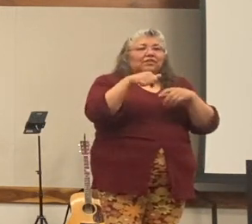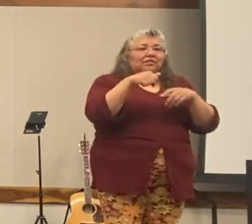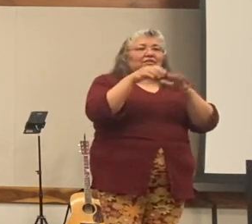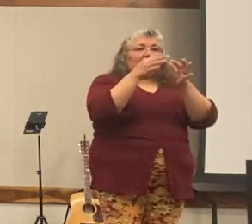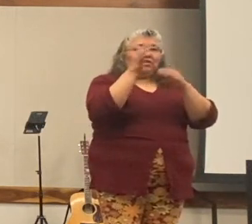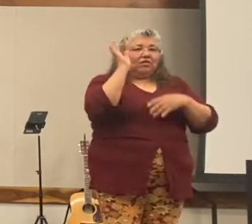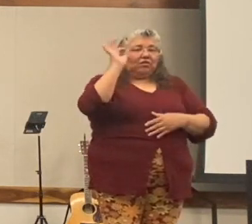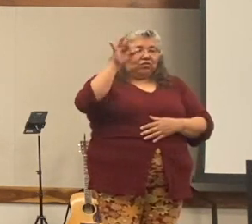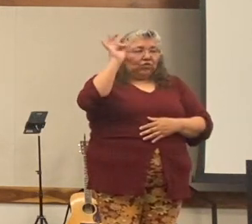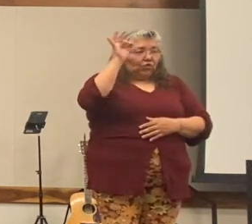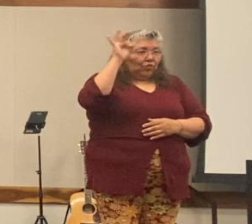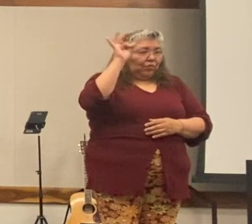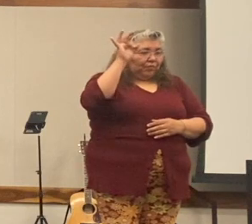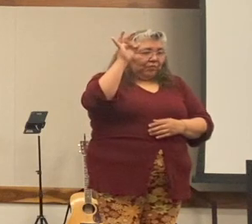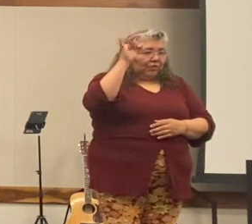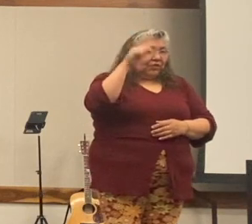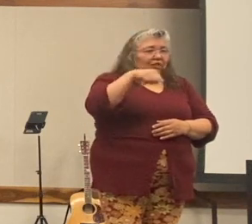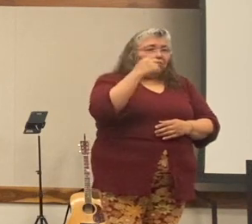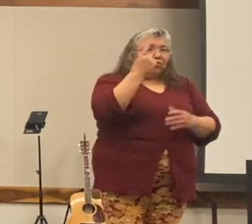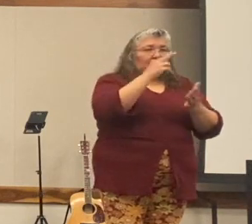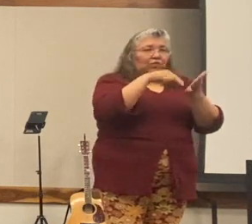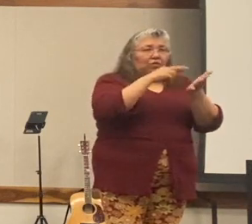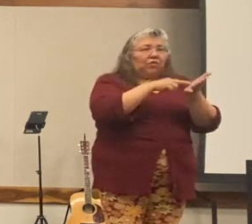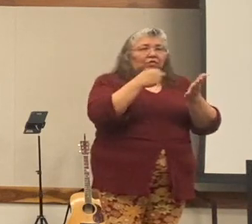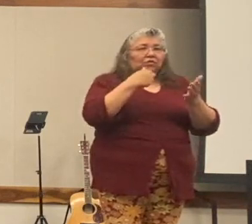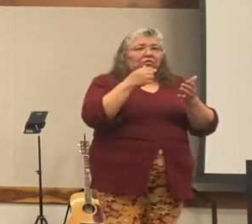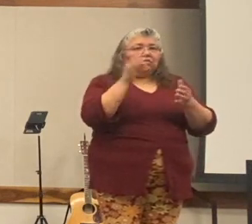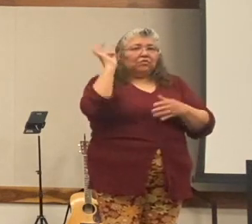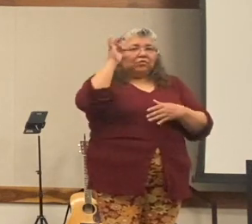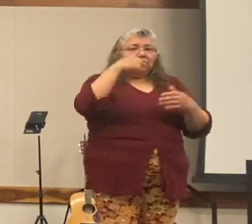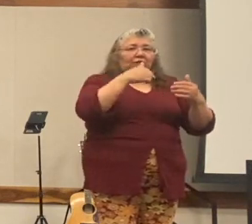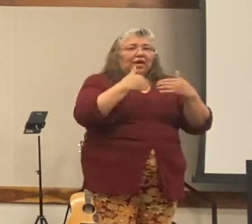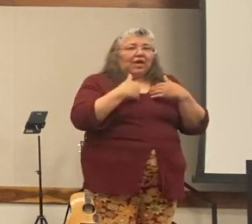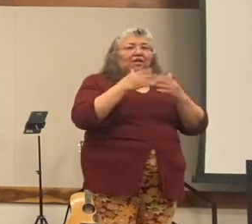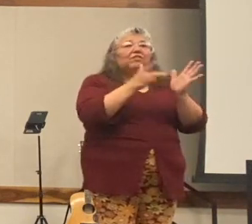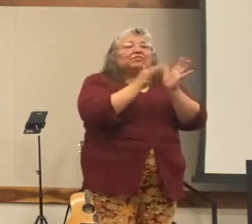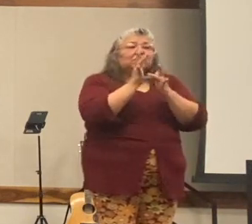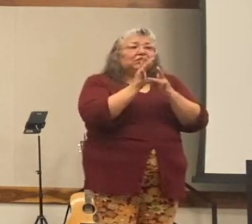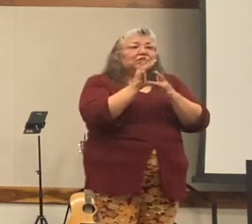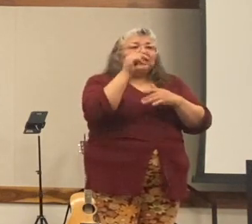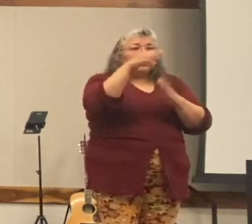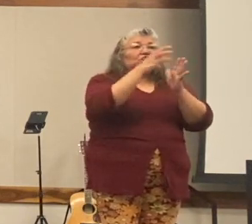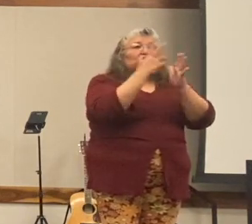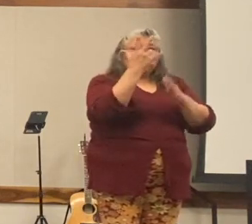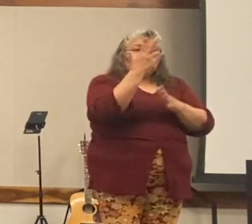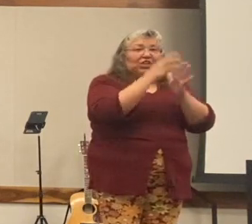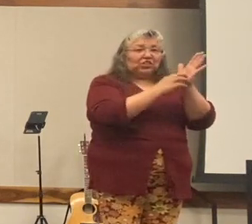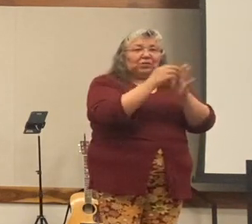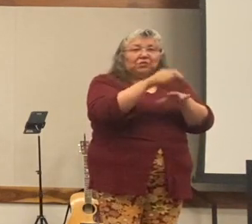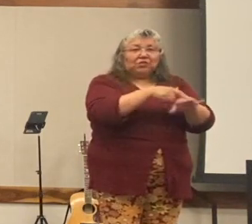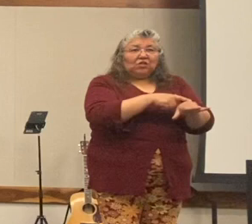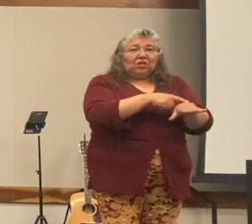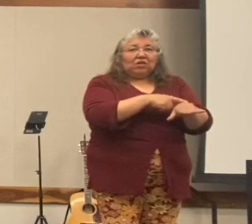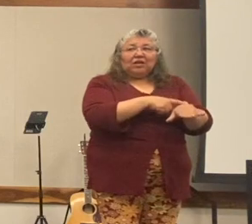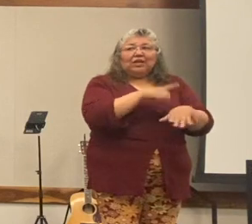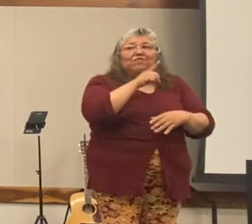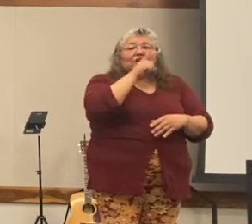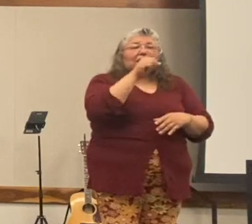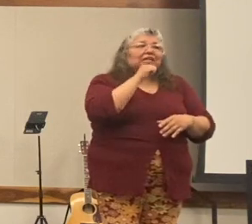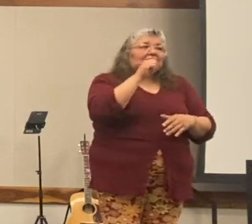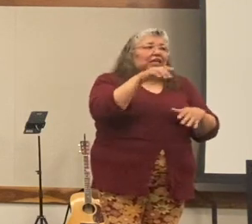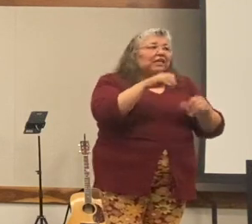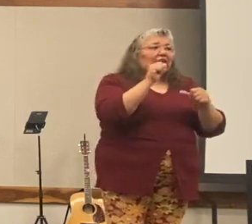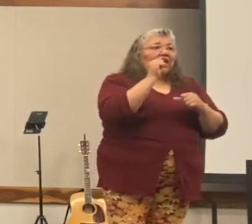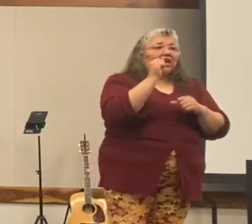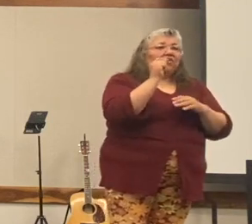is one of the recorded sermons that we have of Jesus, and it's three chapters long. In fact, it didn't take an